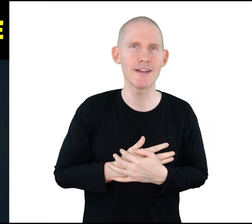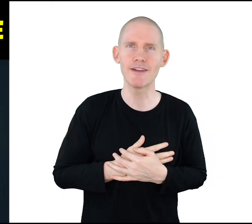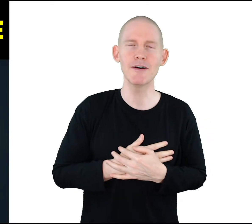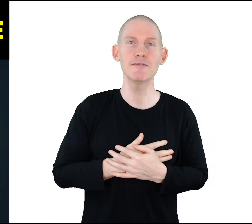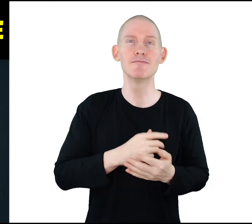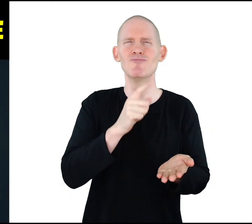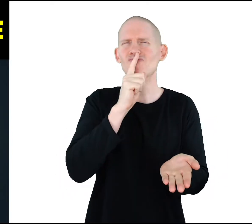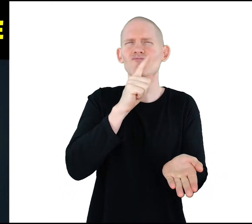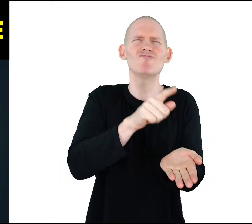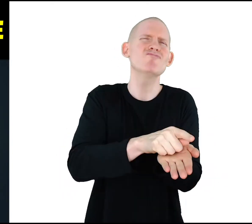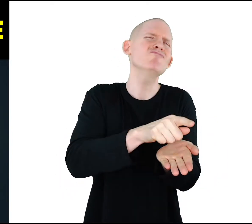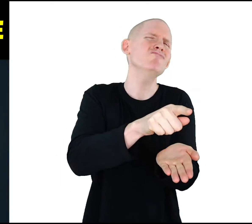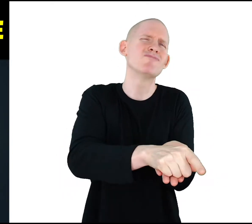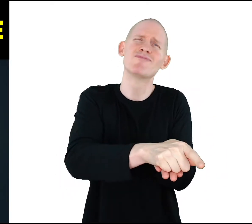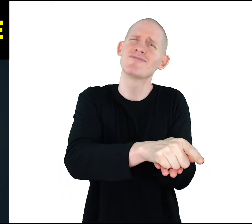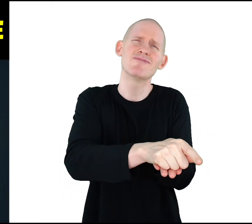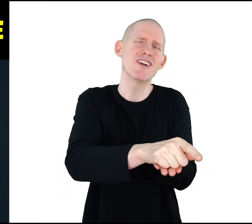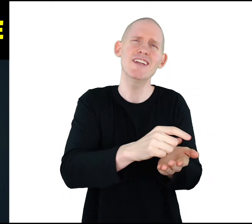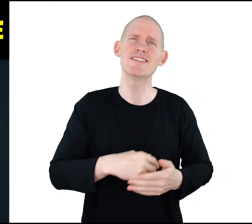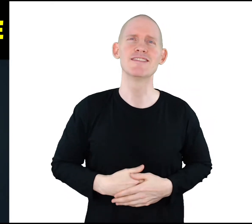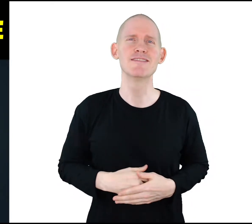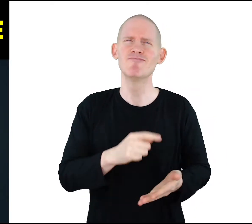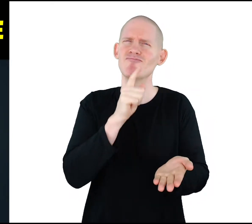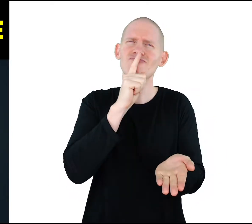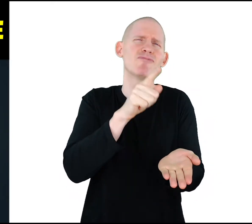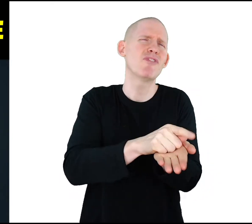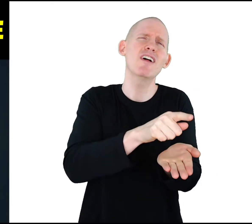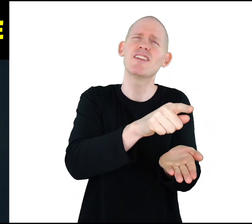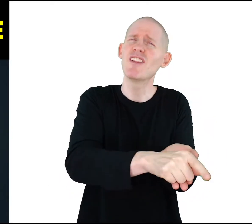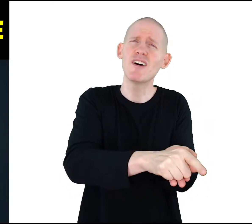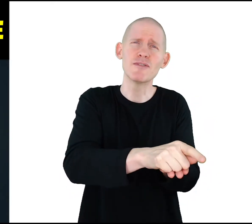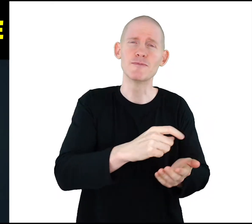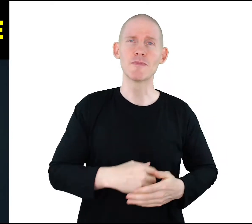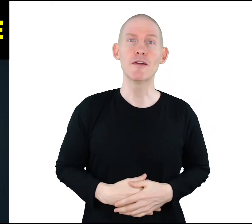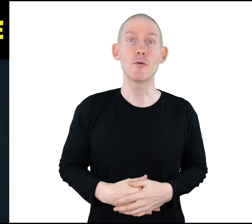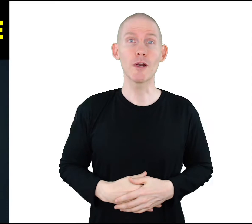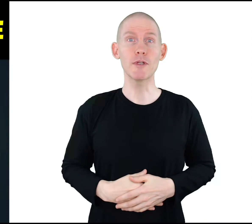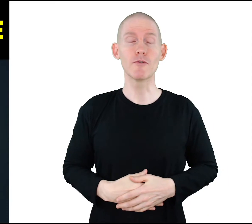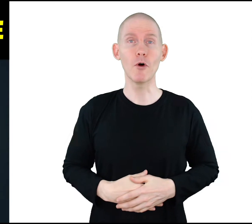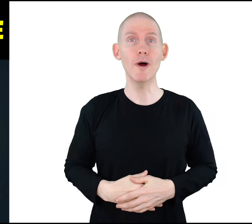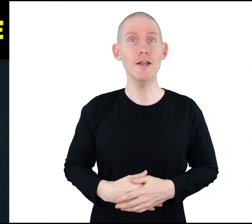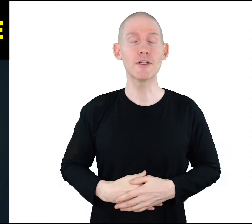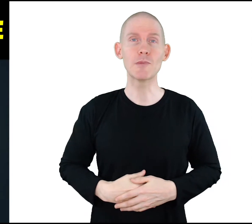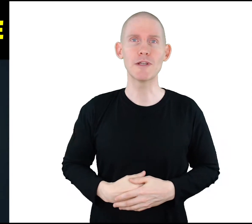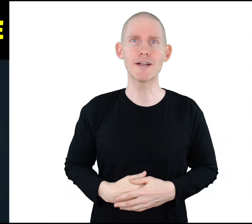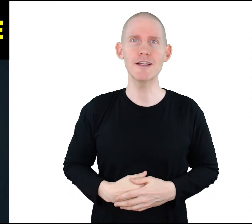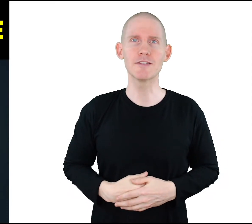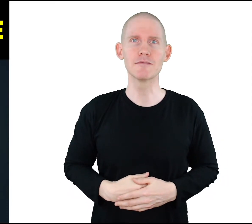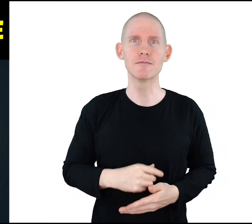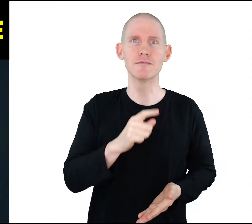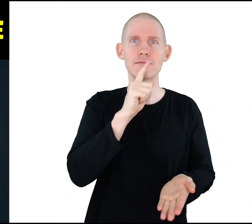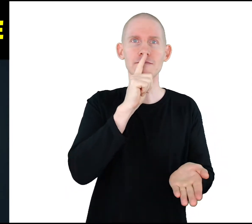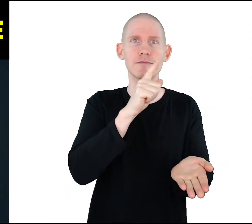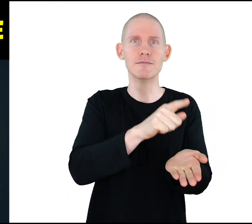love. Right? Fall in love. If you want to be a robot, you could be like this.